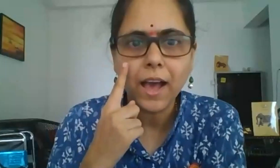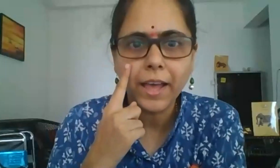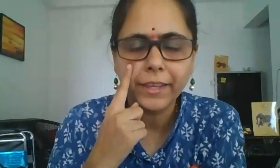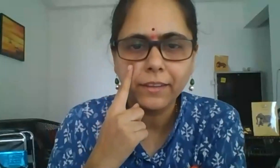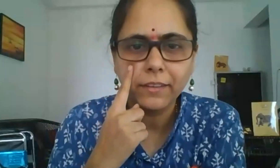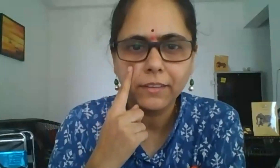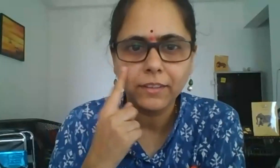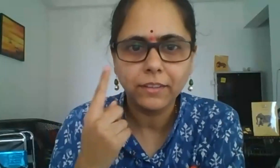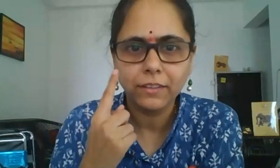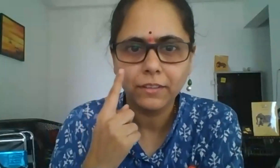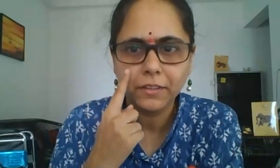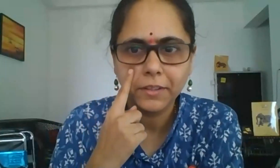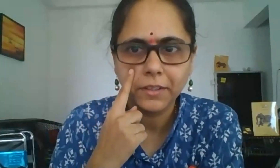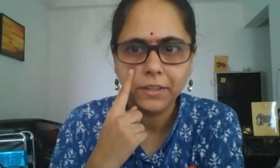I.